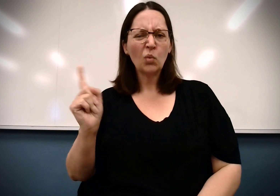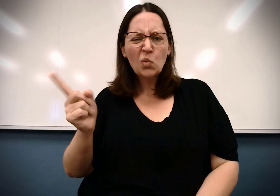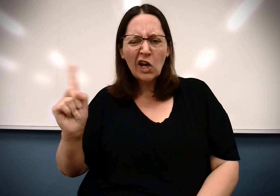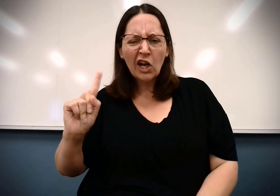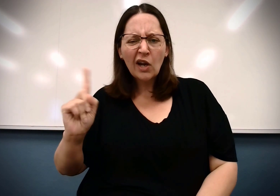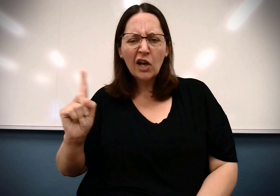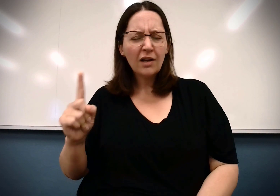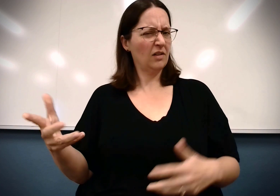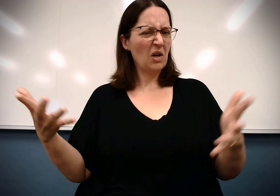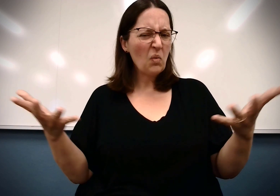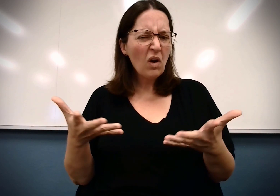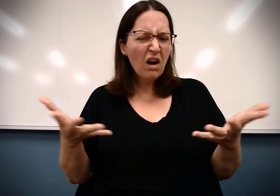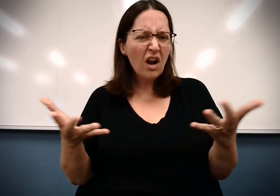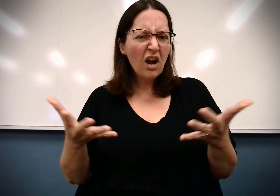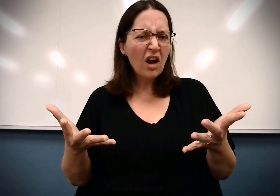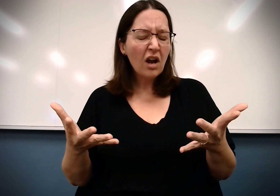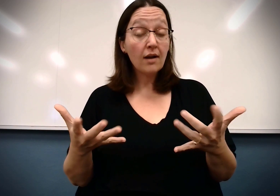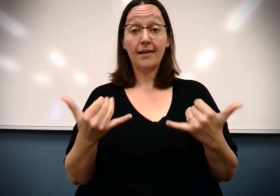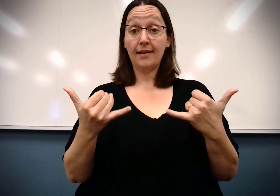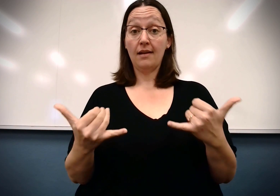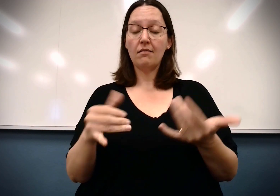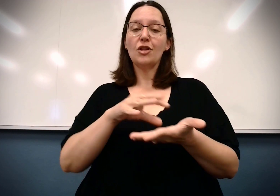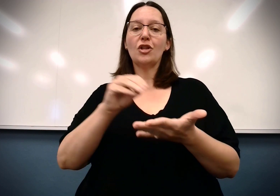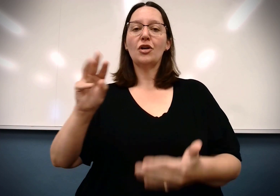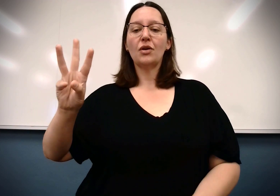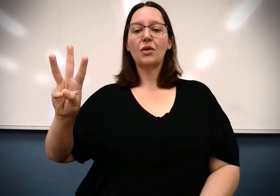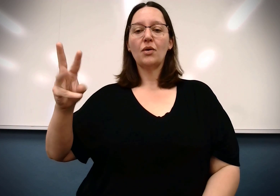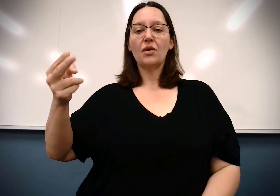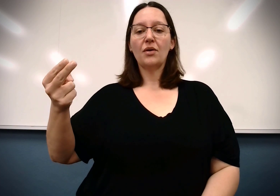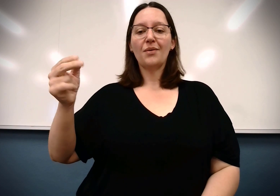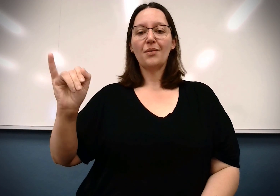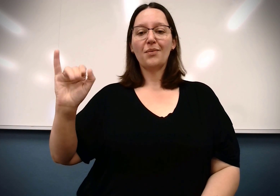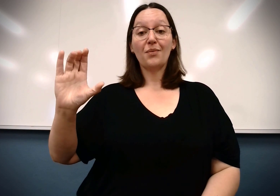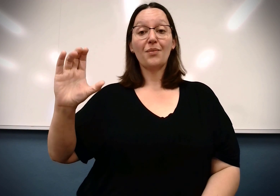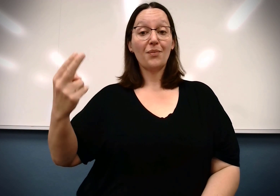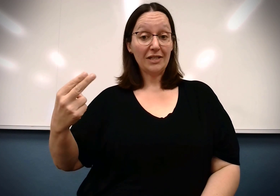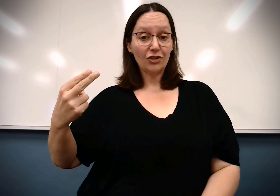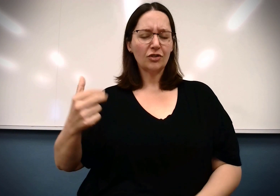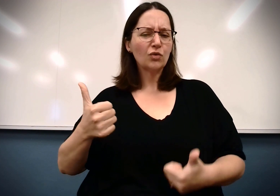is it? Right? Where are you from? What is that? Right? Now we're going to talk about the sign